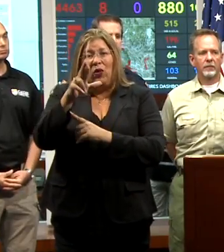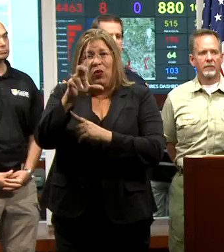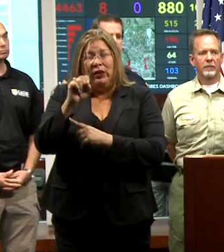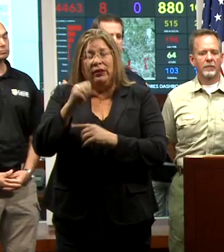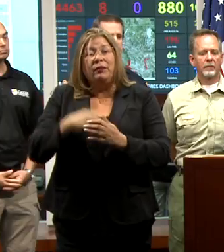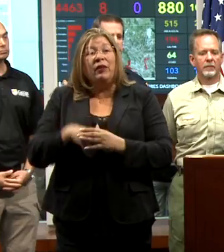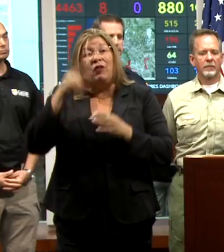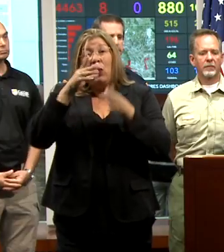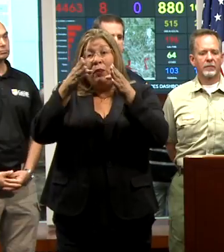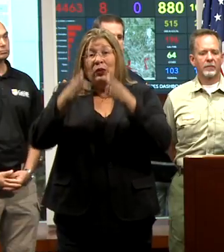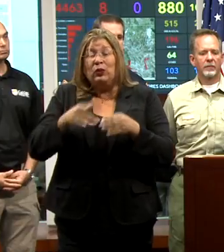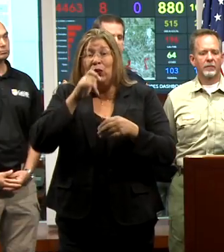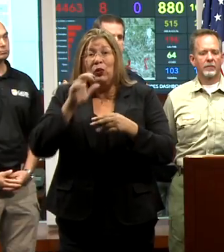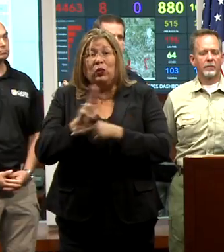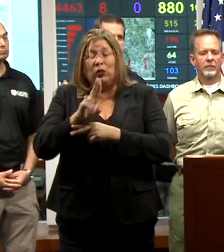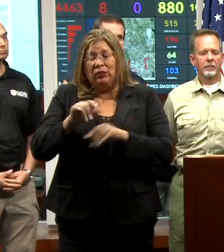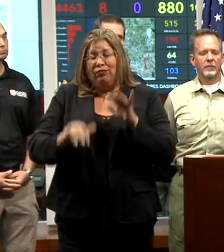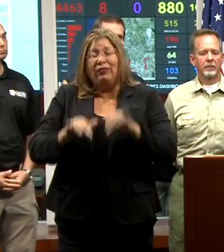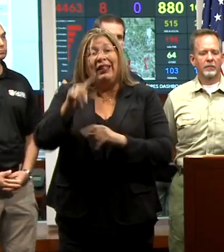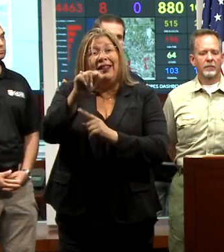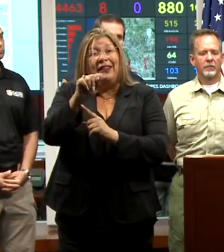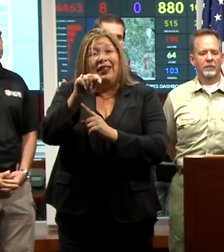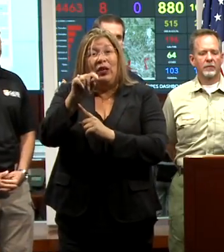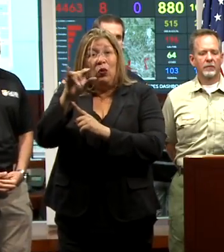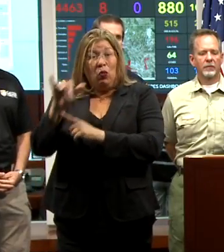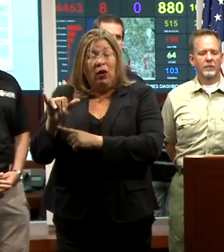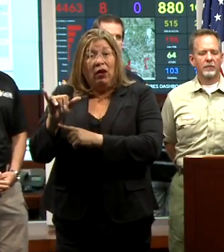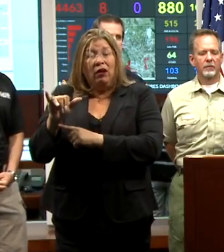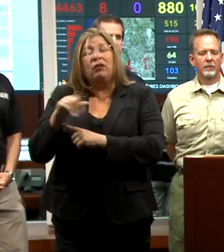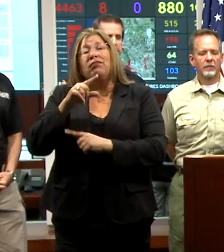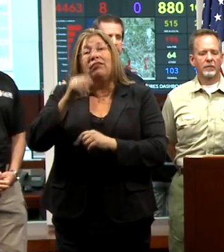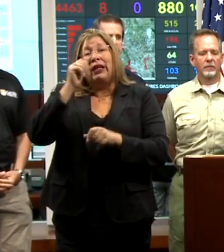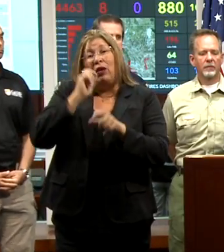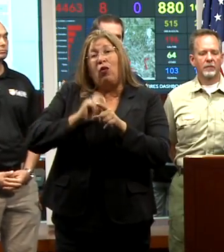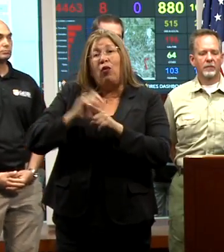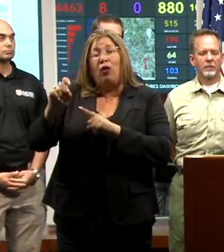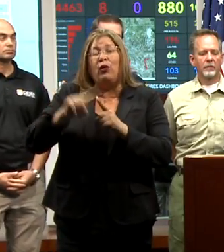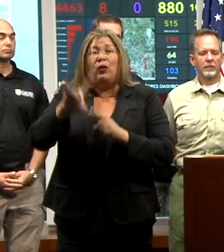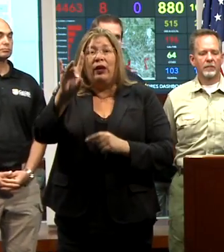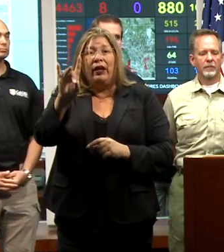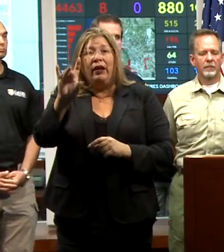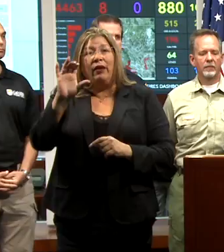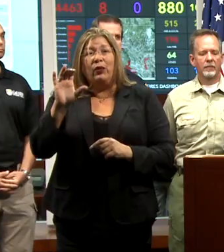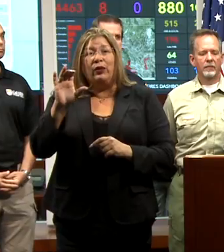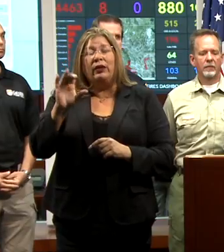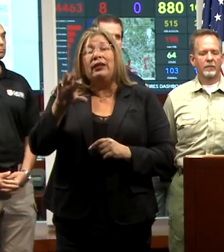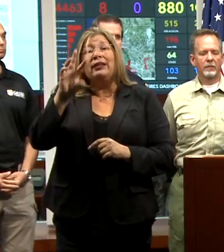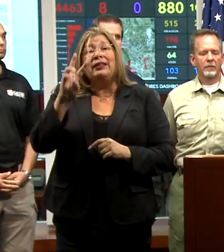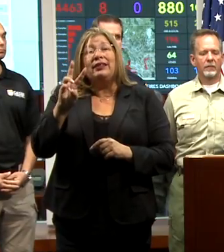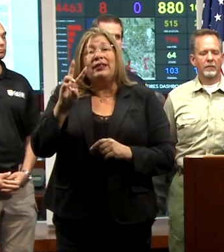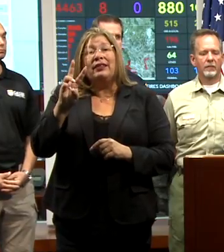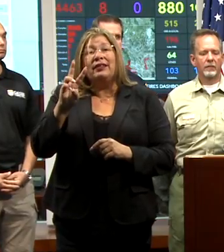For individuals using TTY devices, they can call